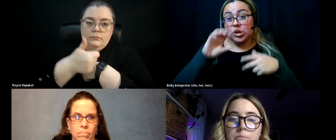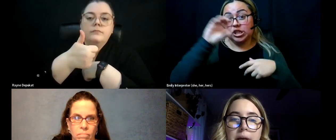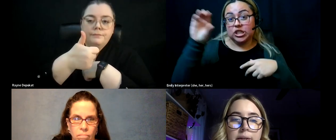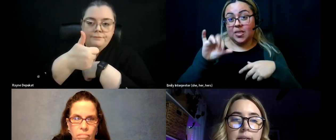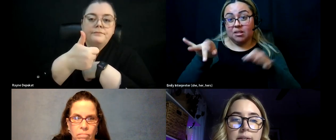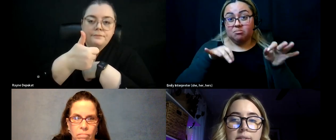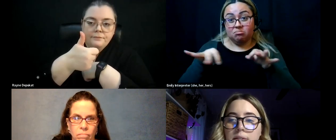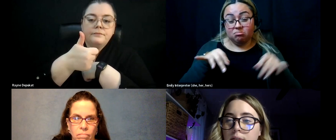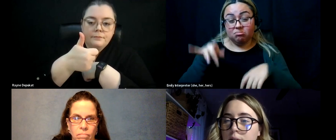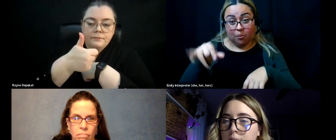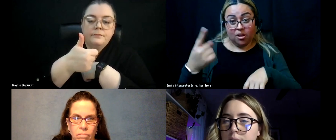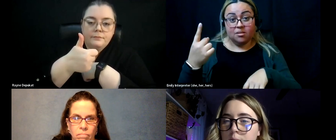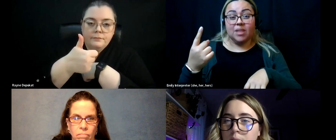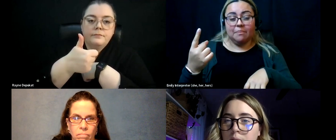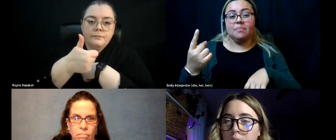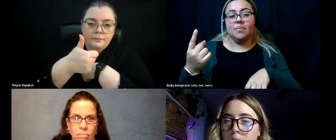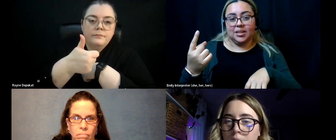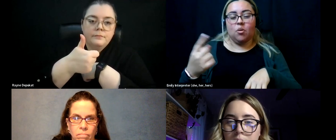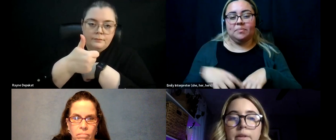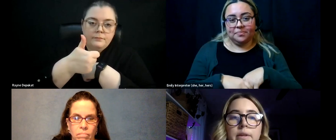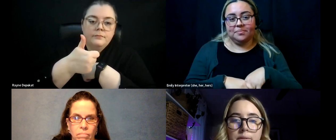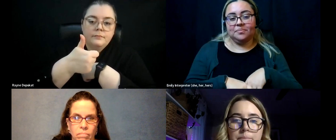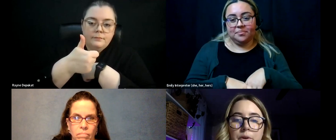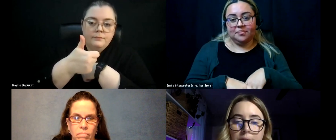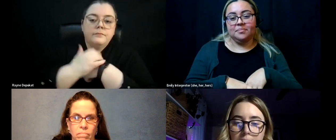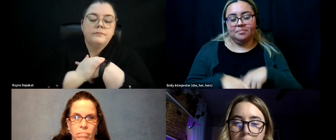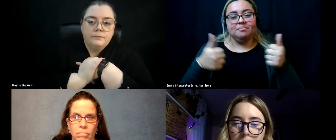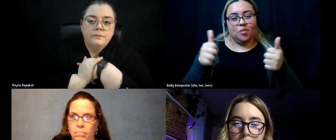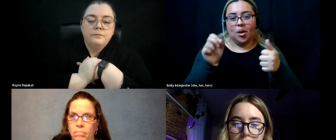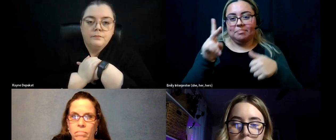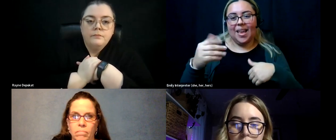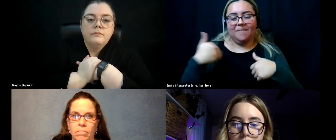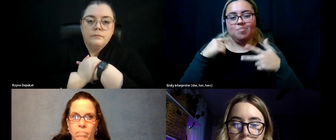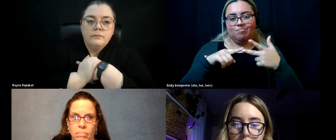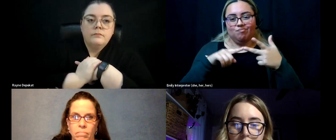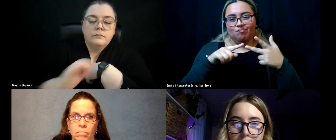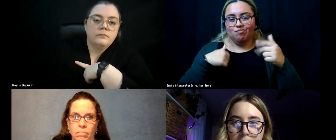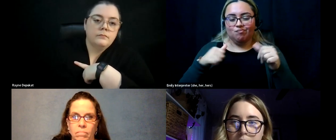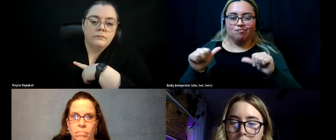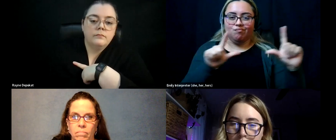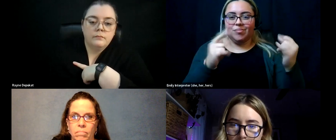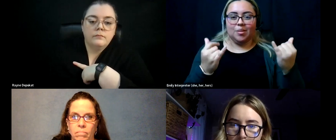black text. Yep, that's the one. Okay, yep, let me share that.